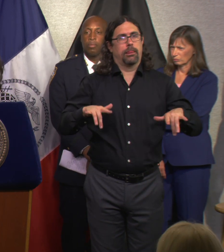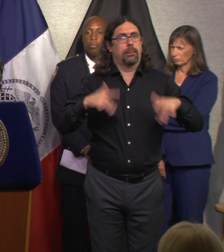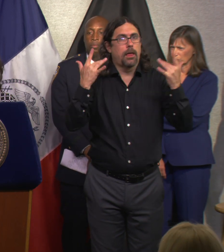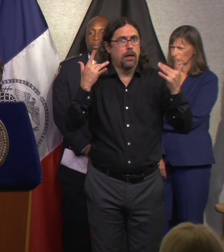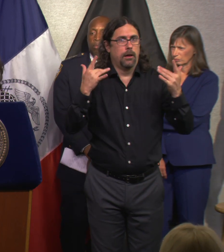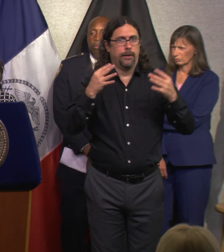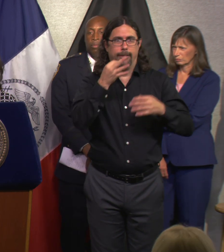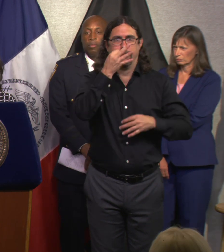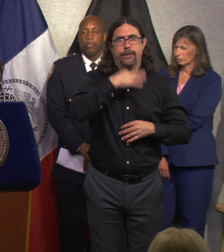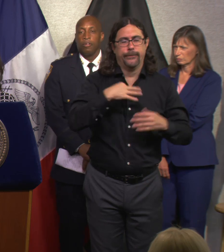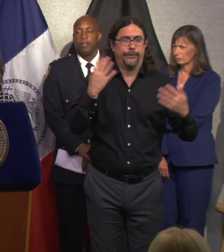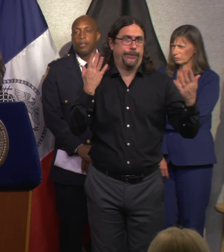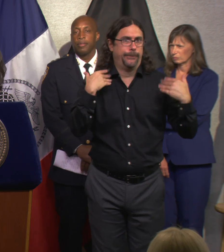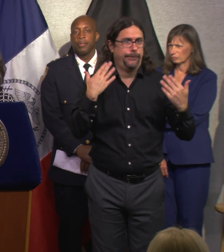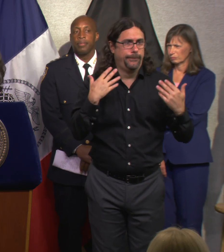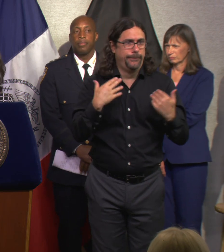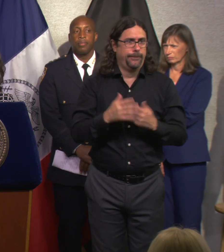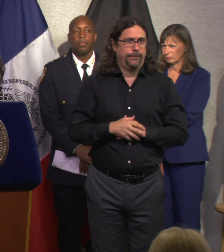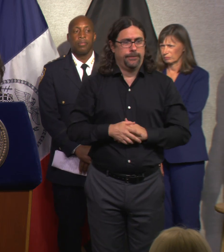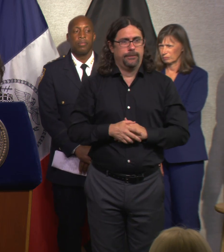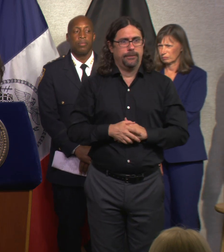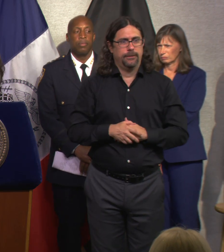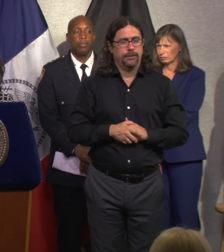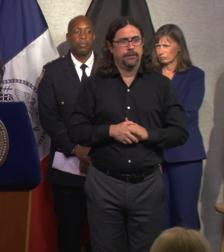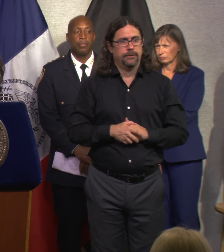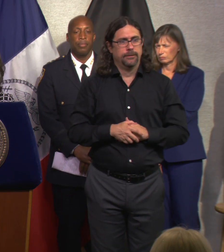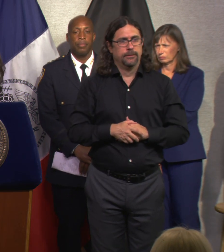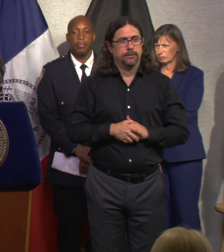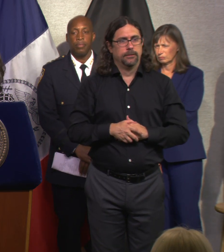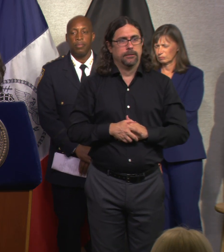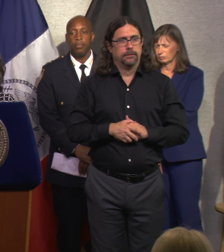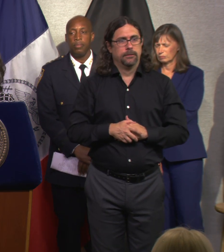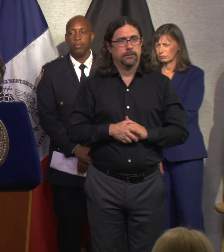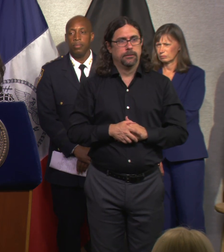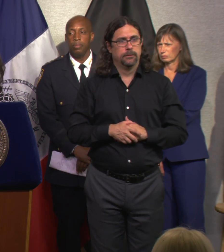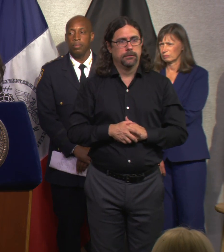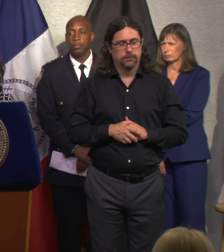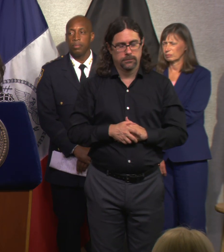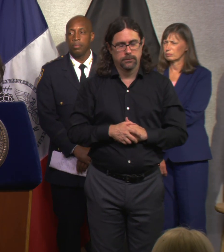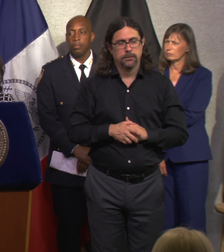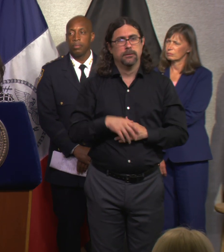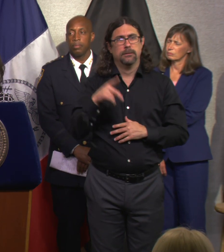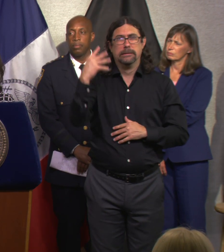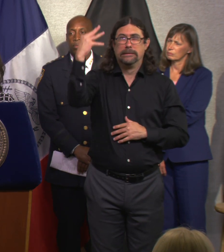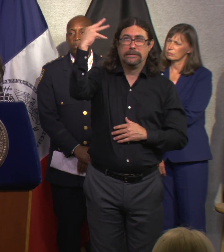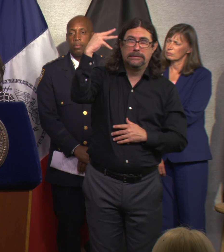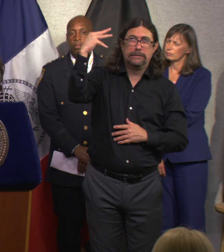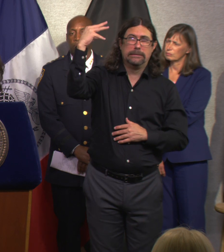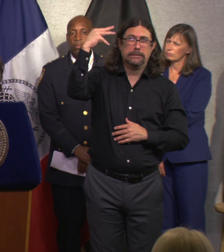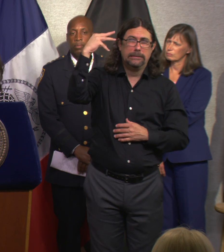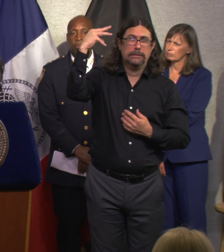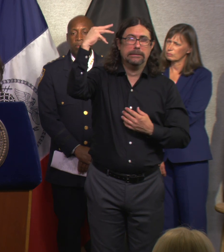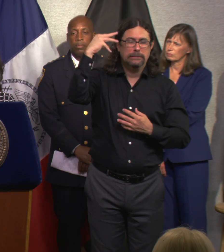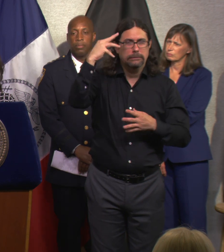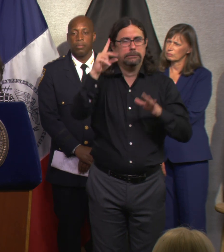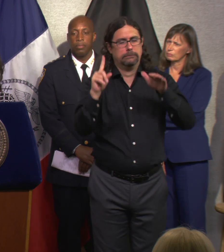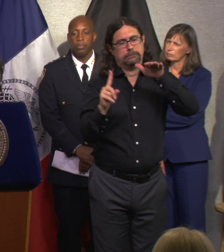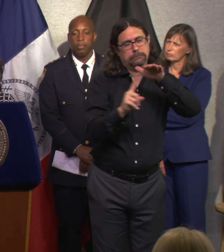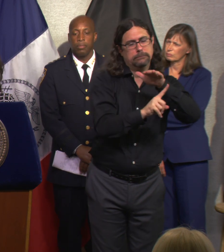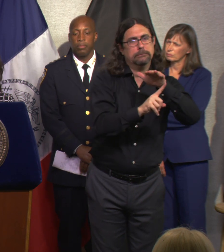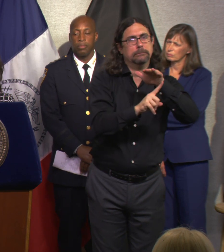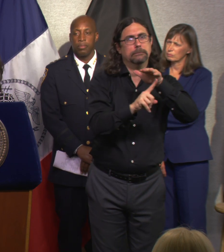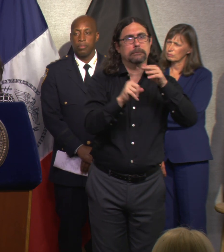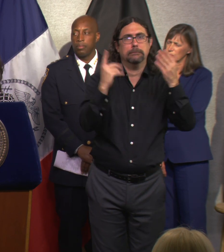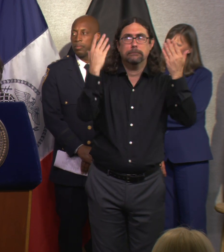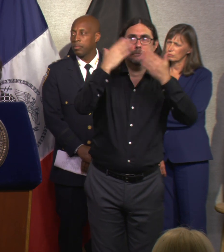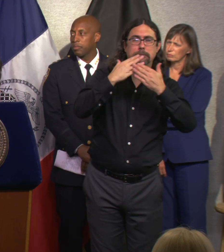move, and to take frequent breaks in the shade. I think that there may be situations where it's challenging to